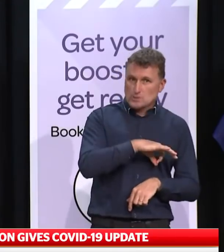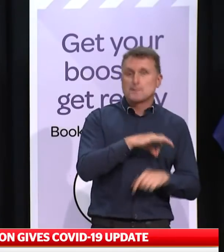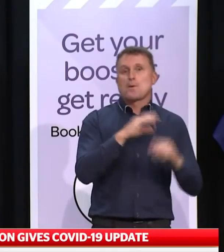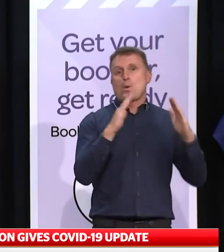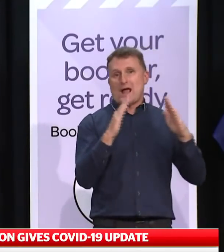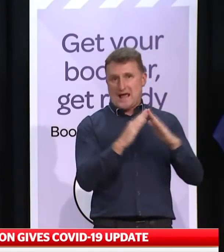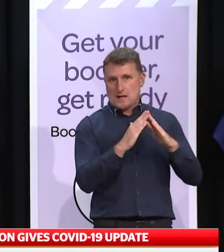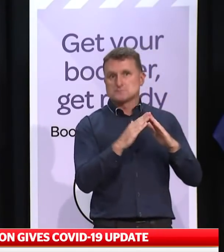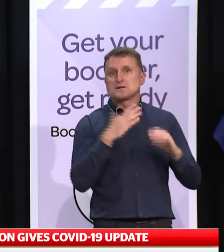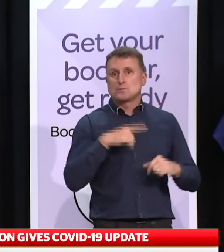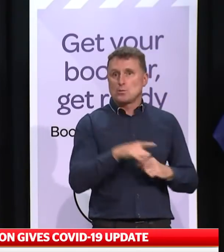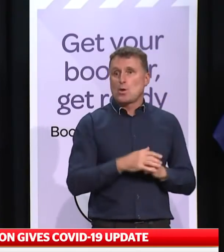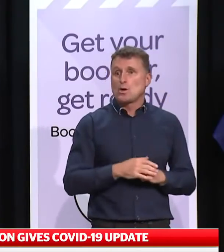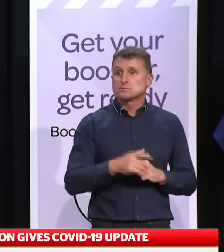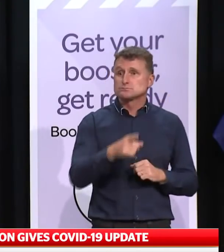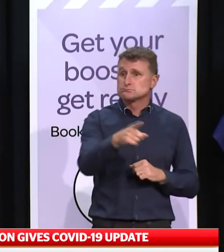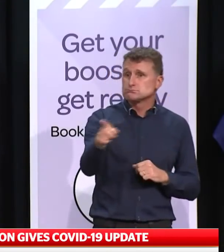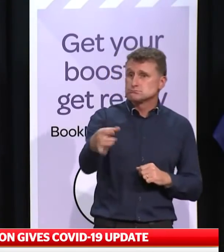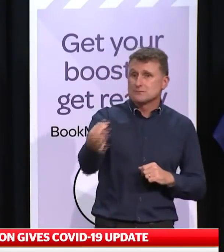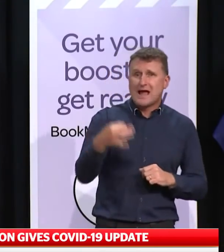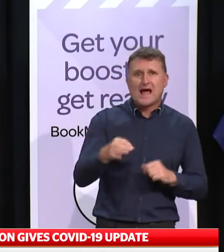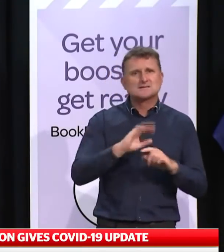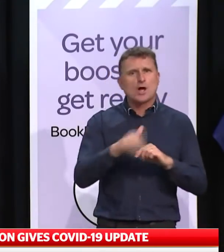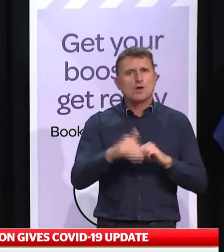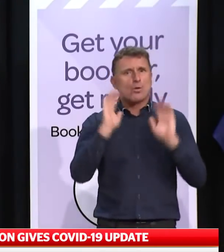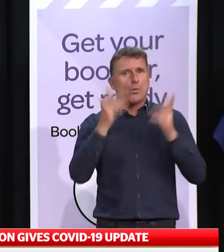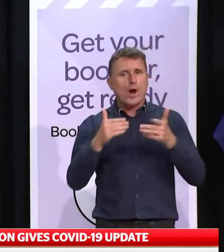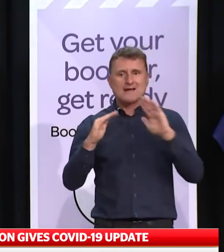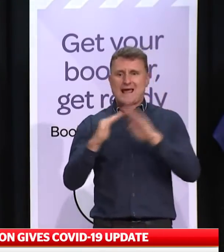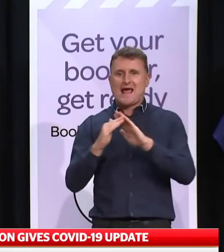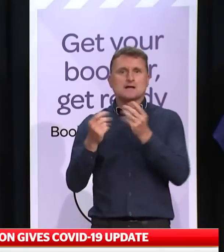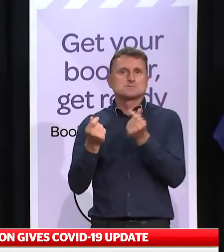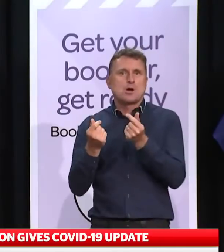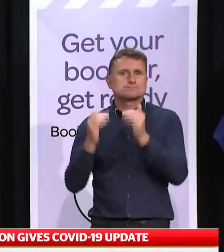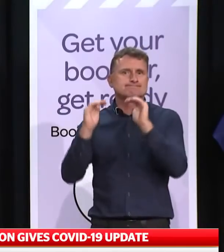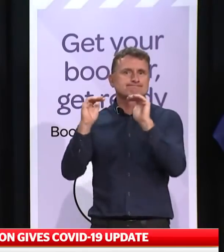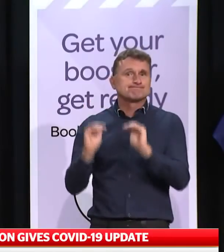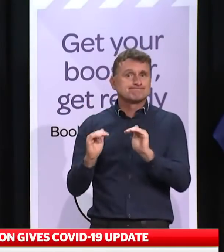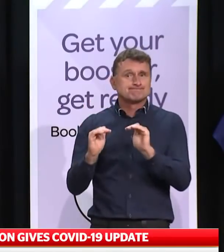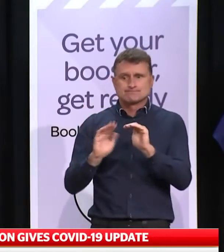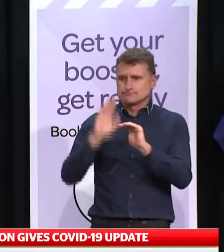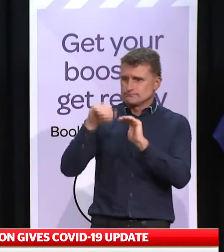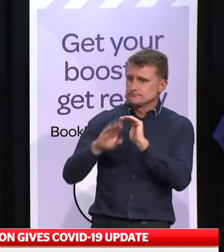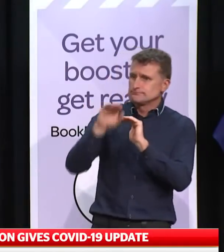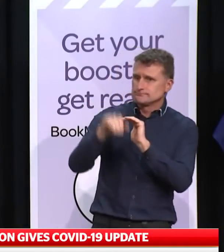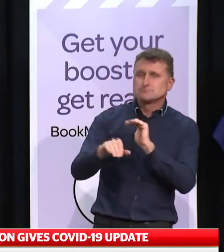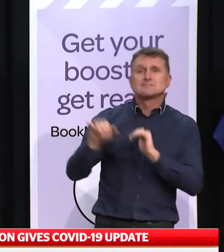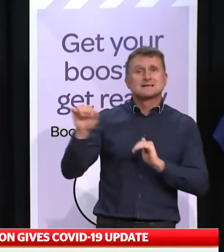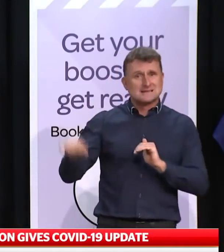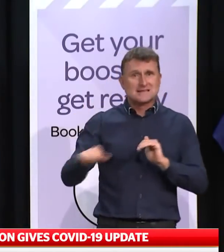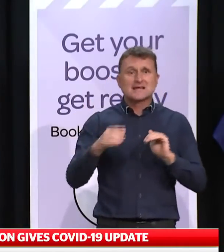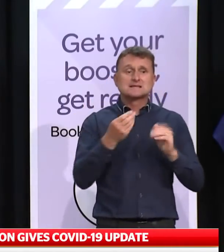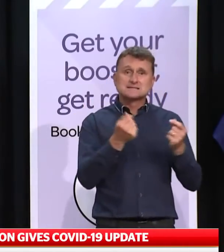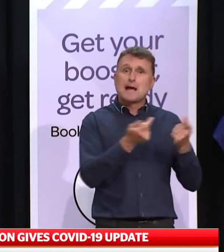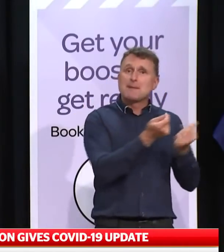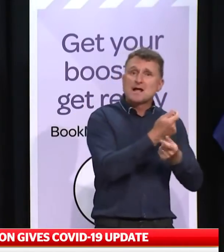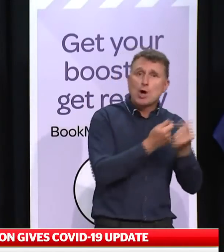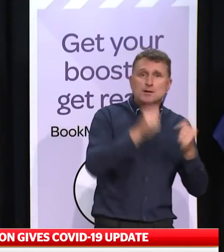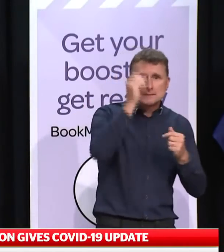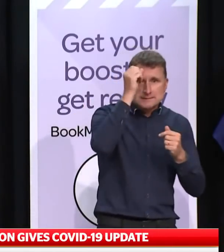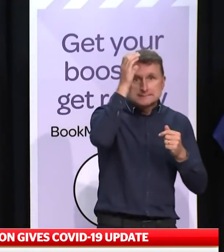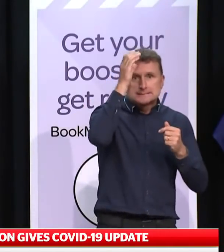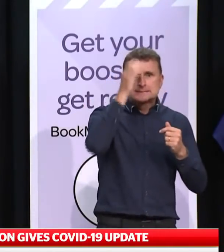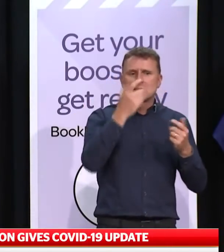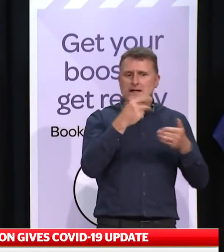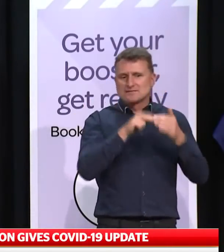Would you be worried about a drop though? As I said, there's drops forecast by both the Treasury and by some economists at the moment. That